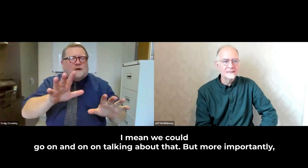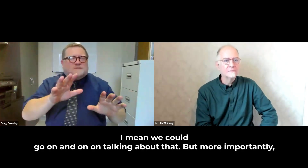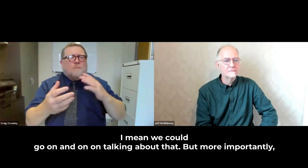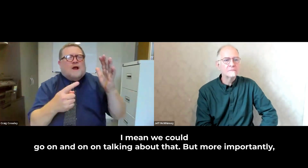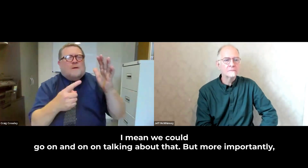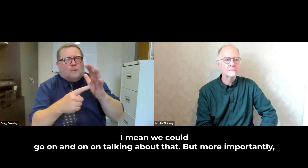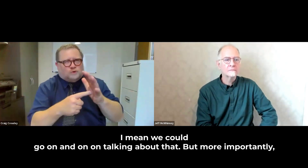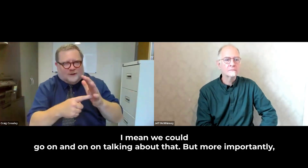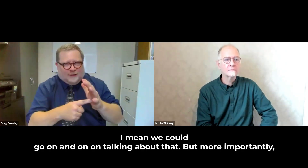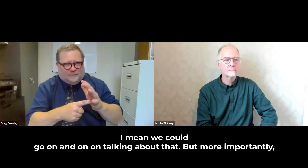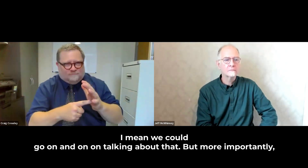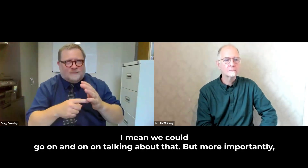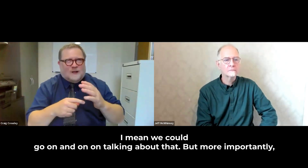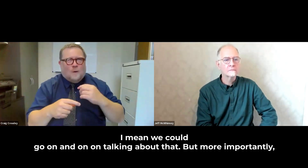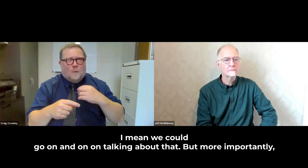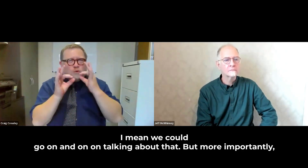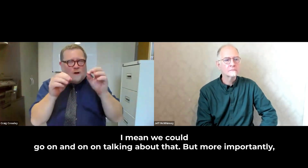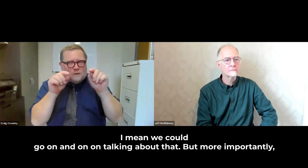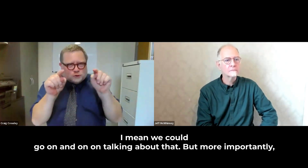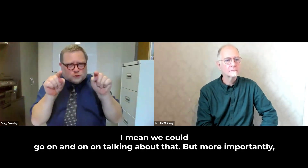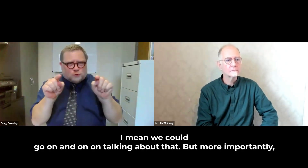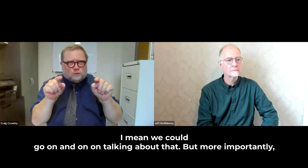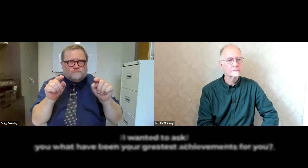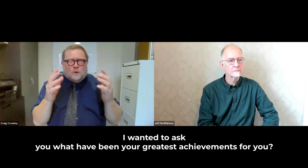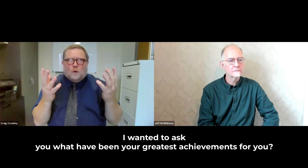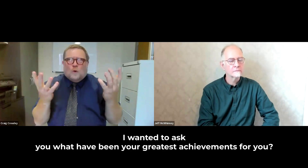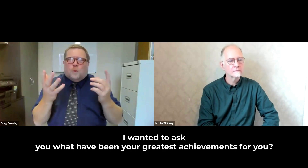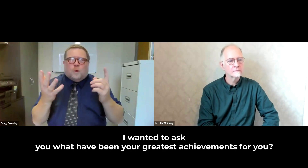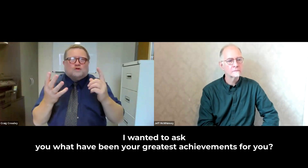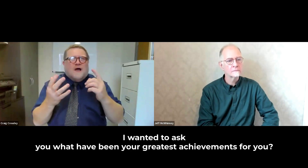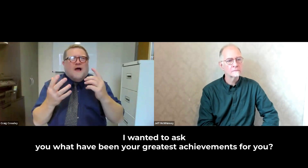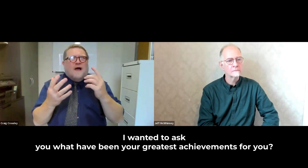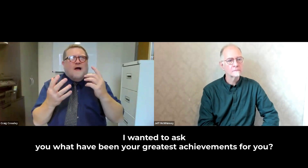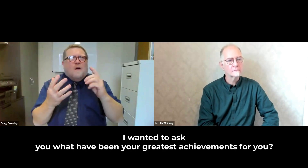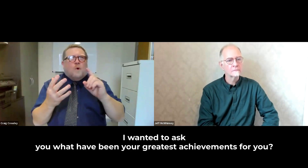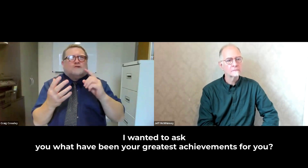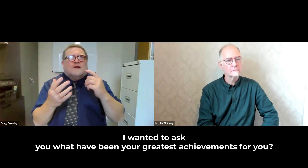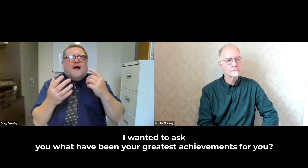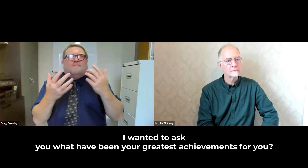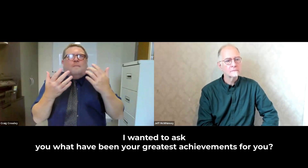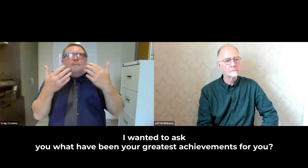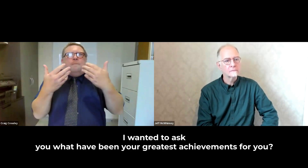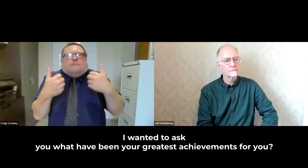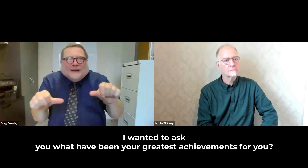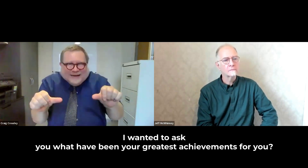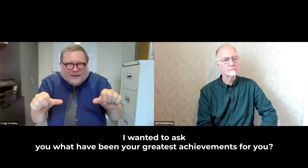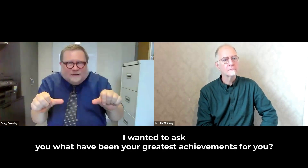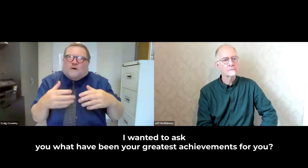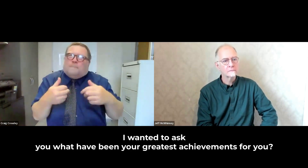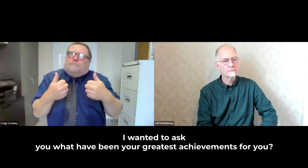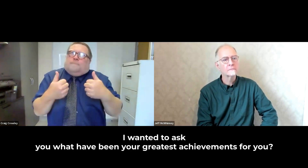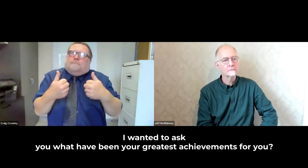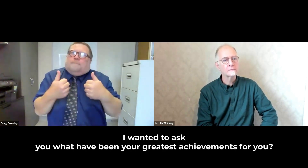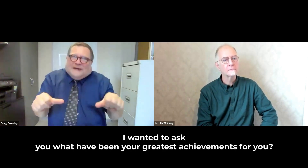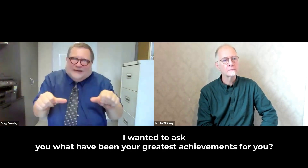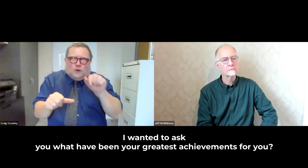on and on that. But more importantly, I wanted to ask you,